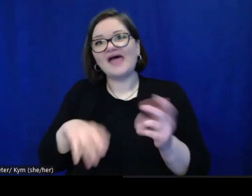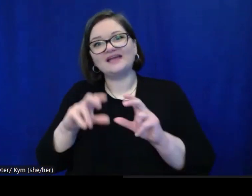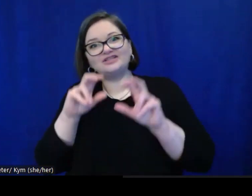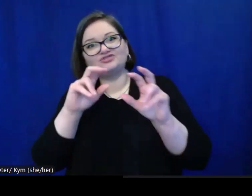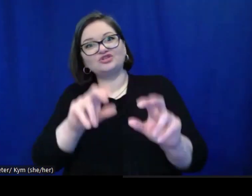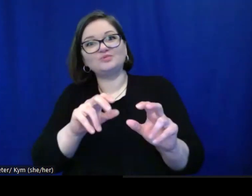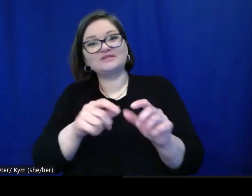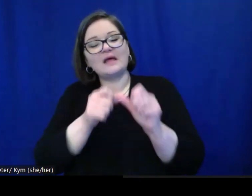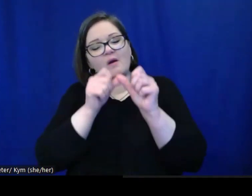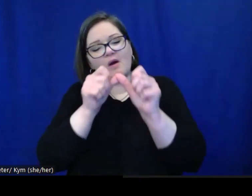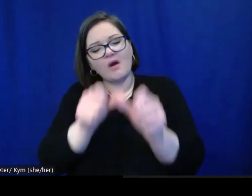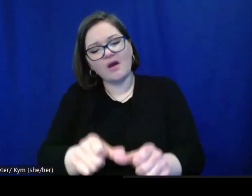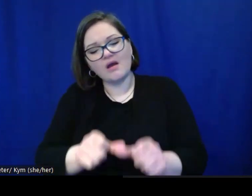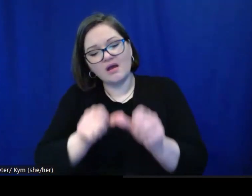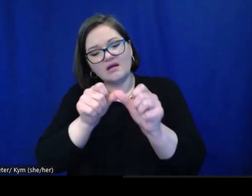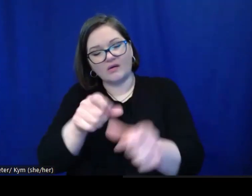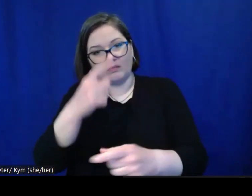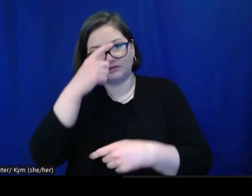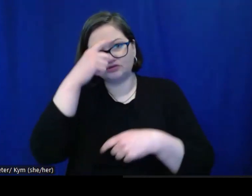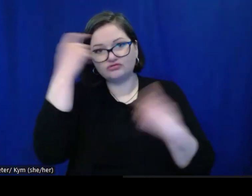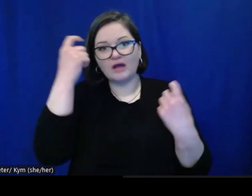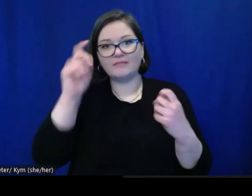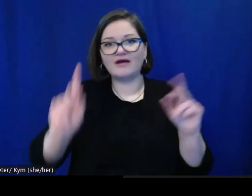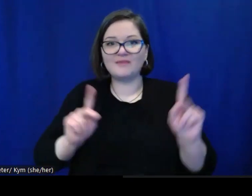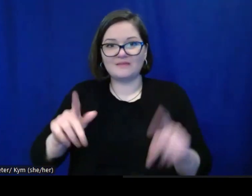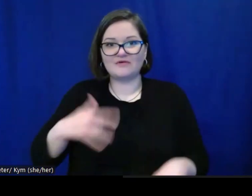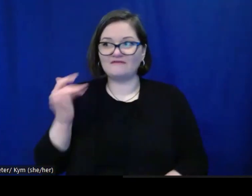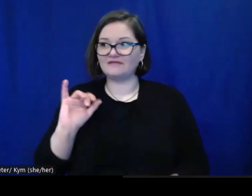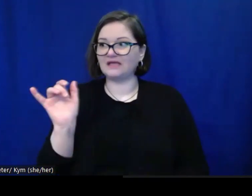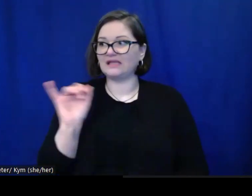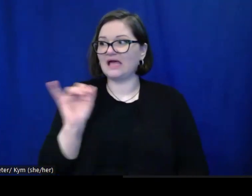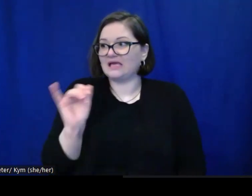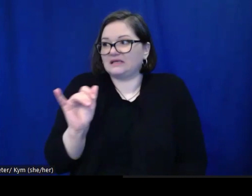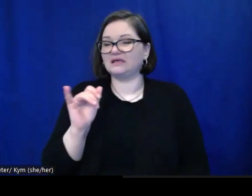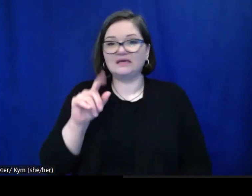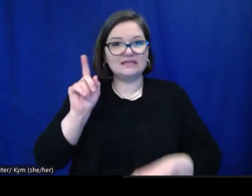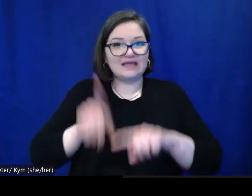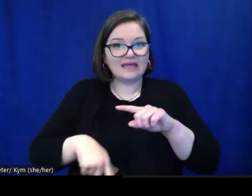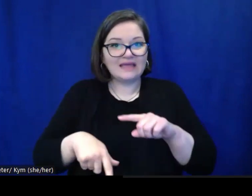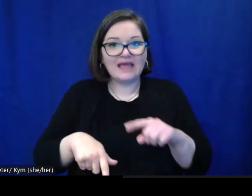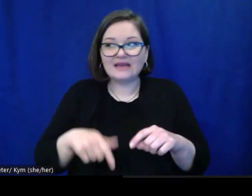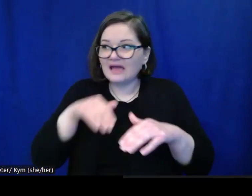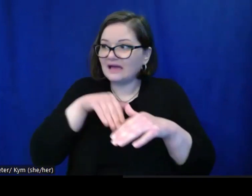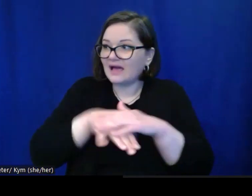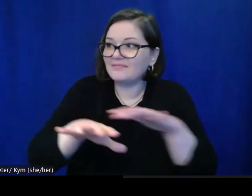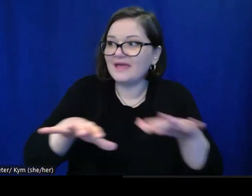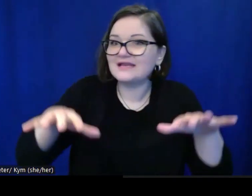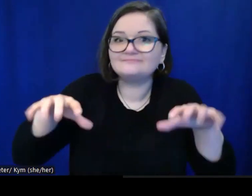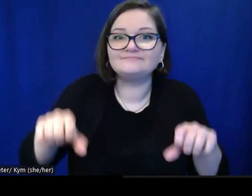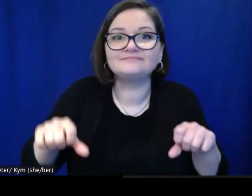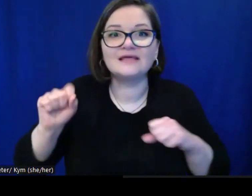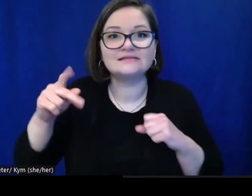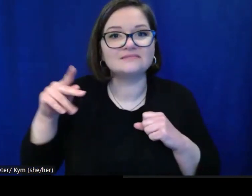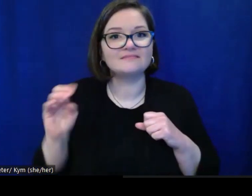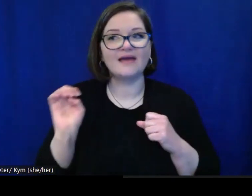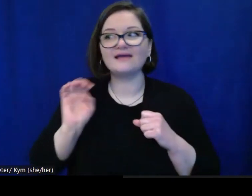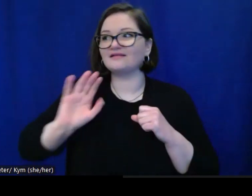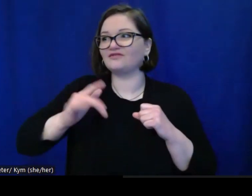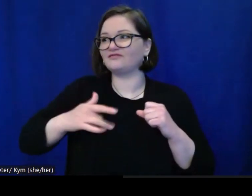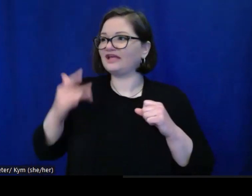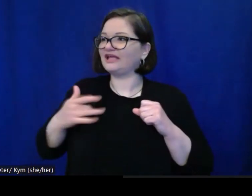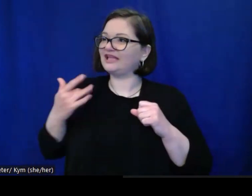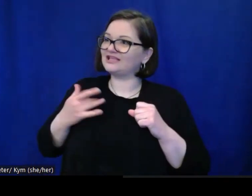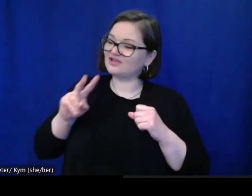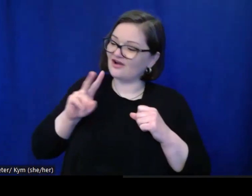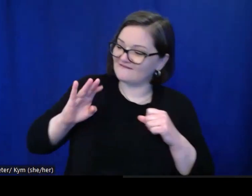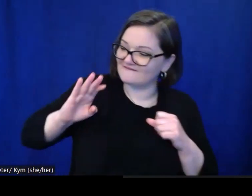ongoing trauma of folks not feeling like they are able to take up space, that they are valid in how they're feeling, that they